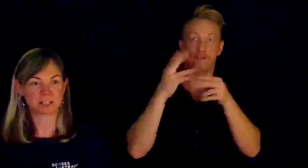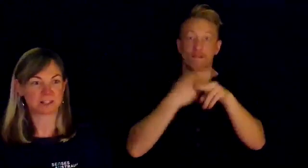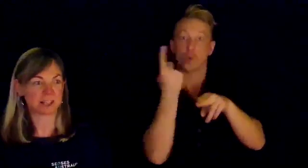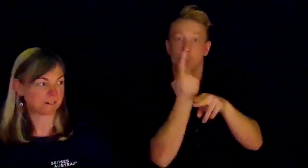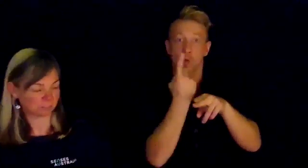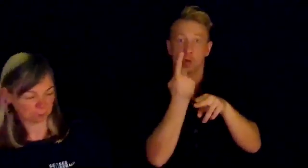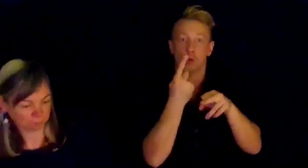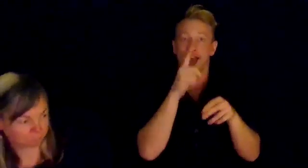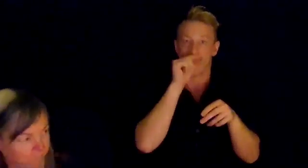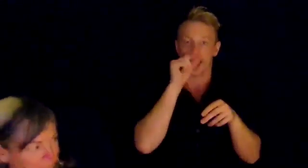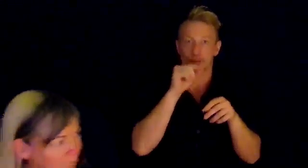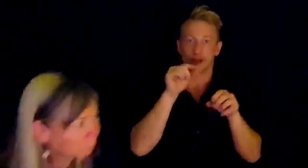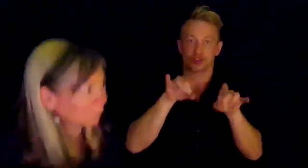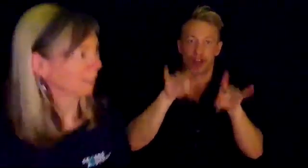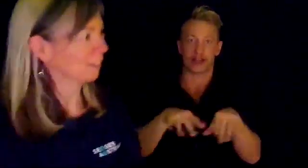with Justin now.